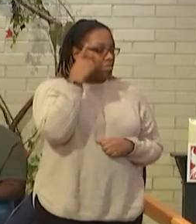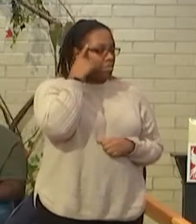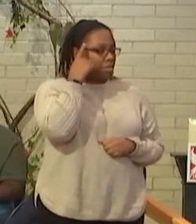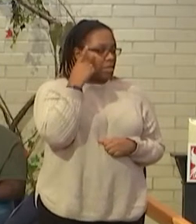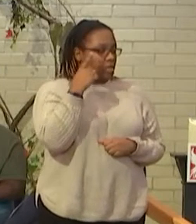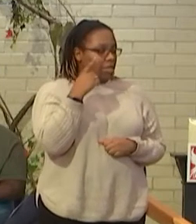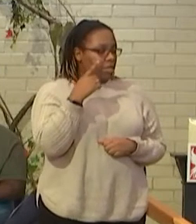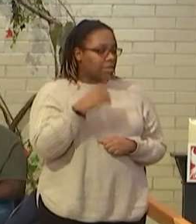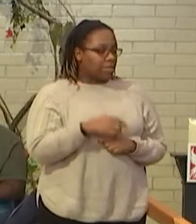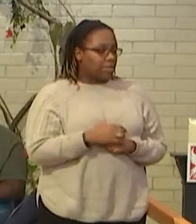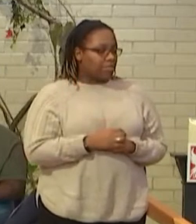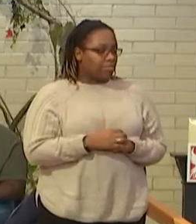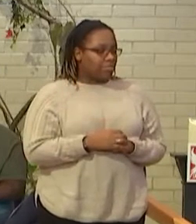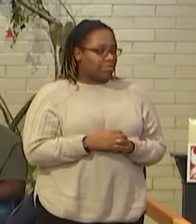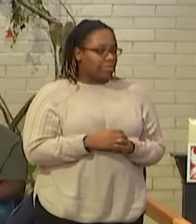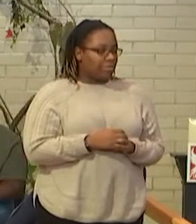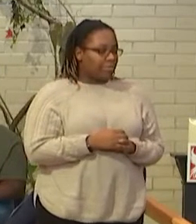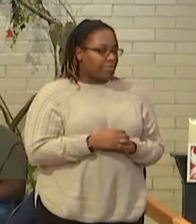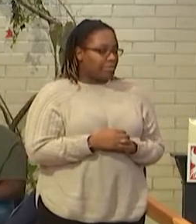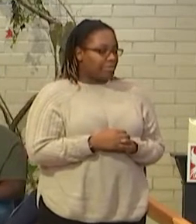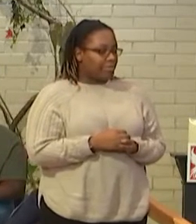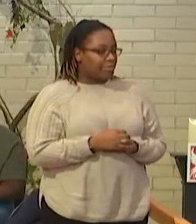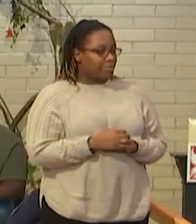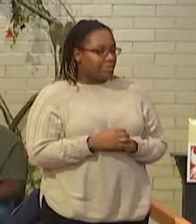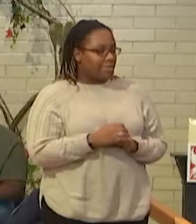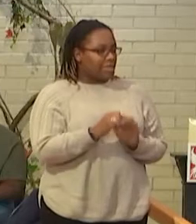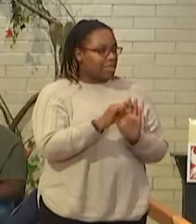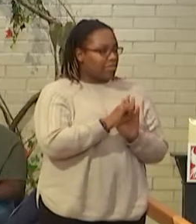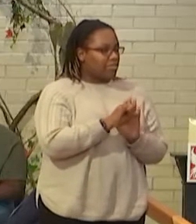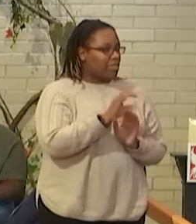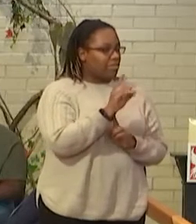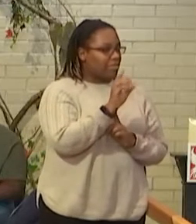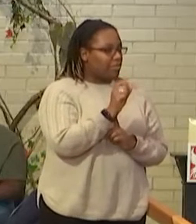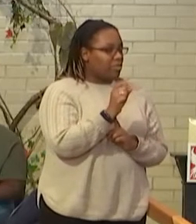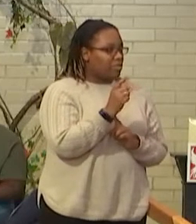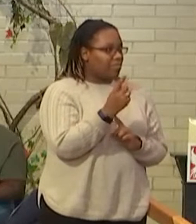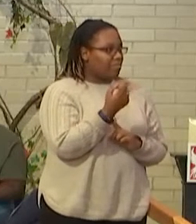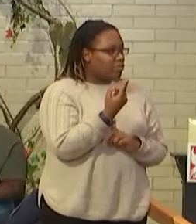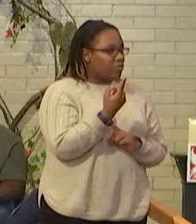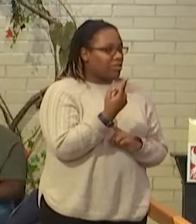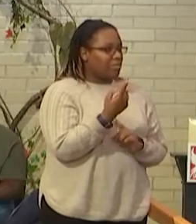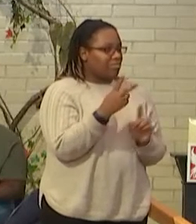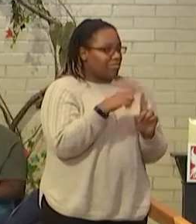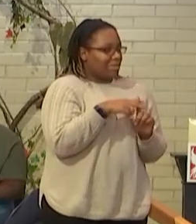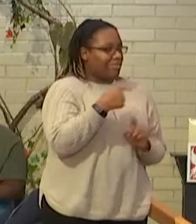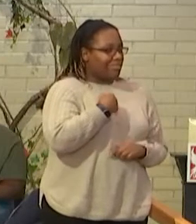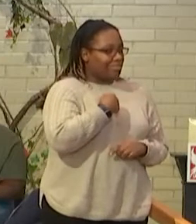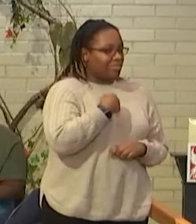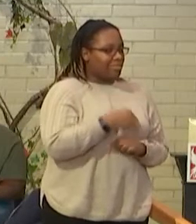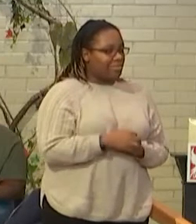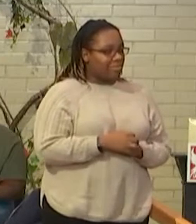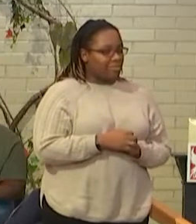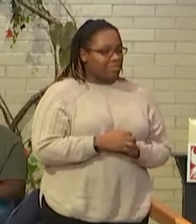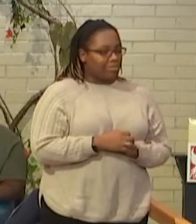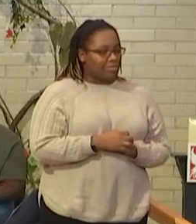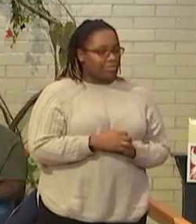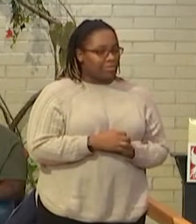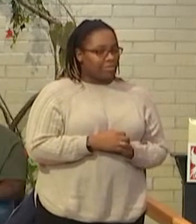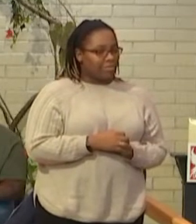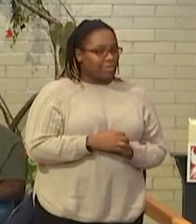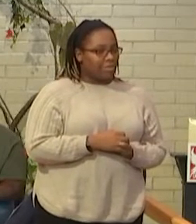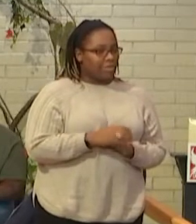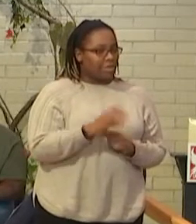ADHD is the only thing that defines me. But, and then thinking about the word disabled, I don't really think about it, but